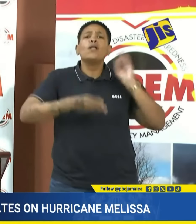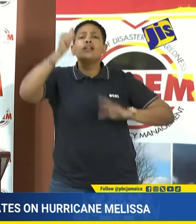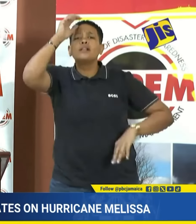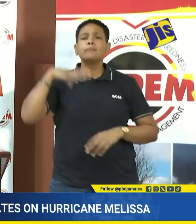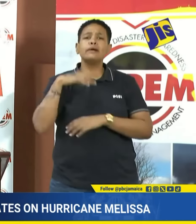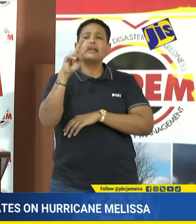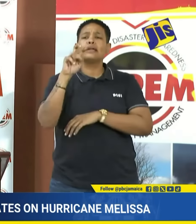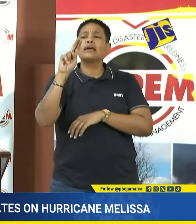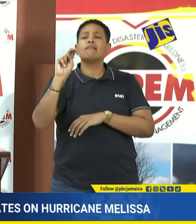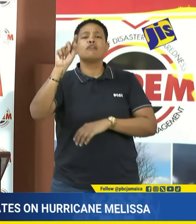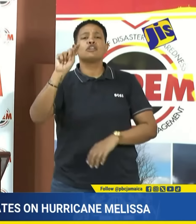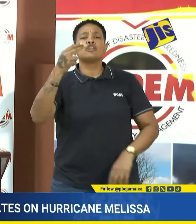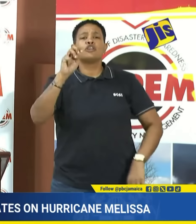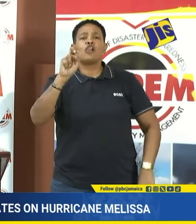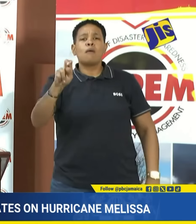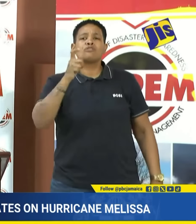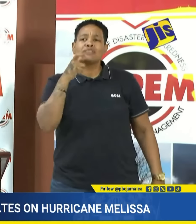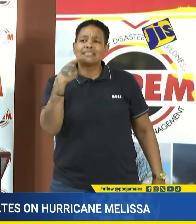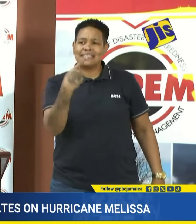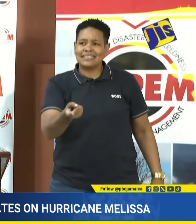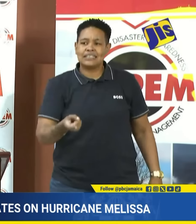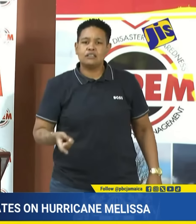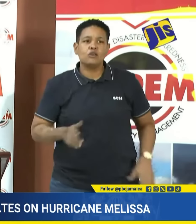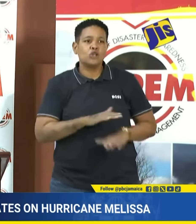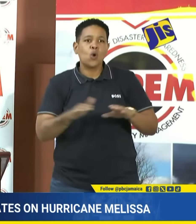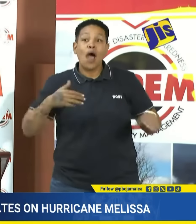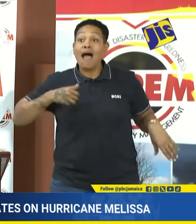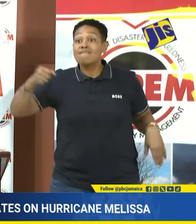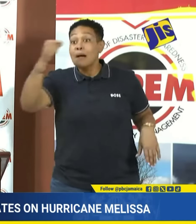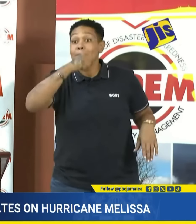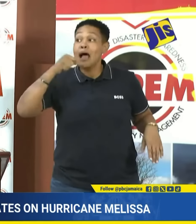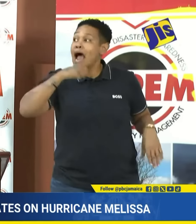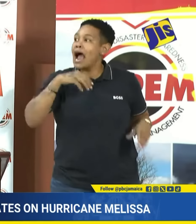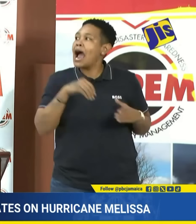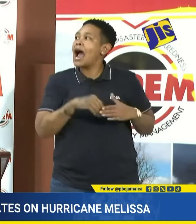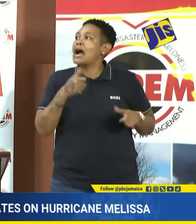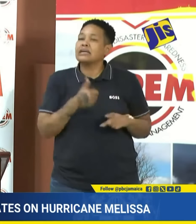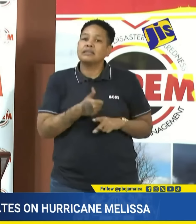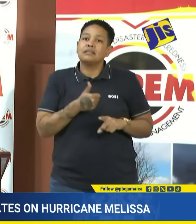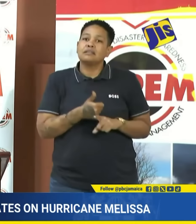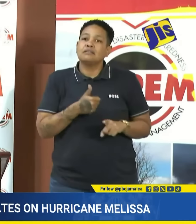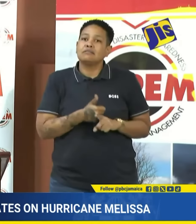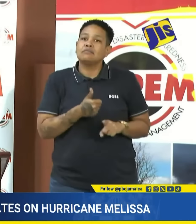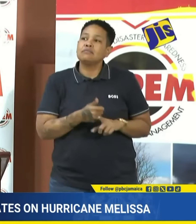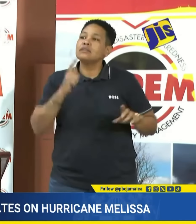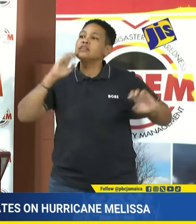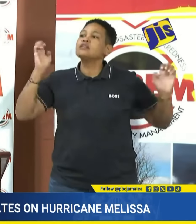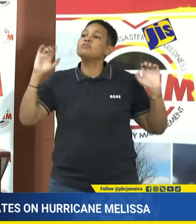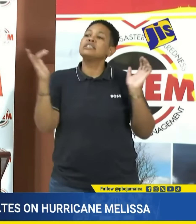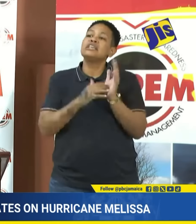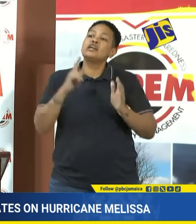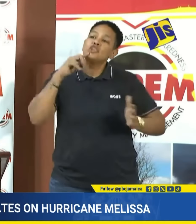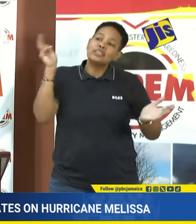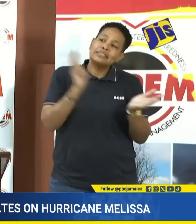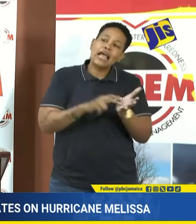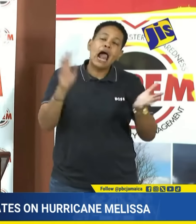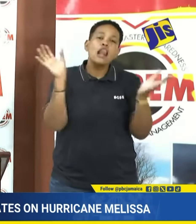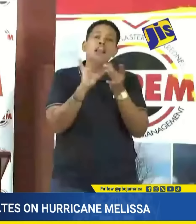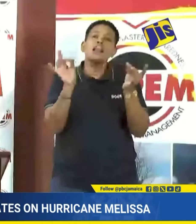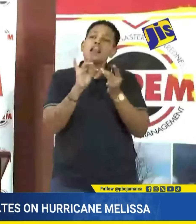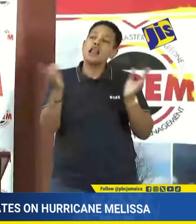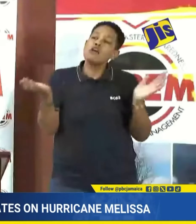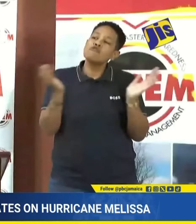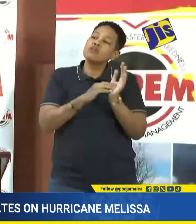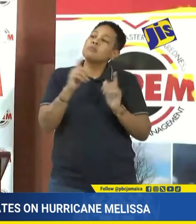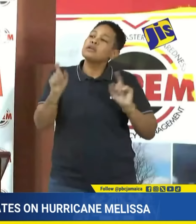Thompson has just said. All right, we don't have a roving mic. We're in the emergency center. So if you could just stand and I can